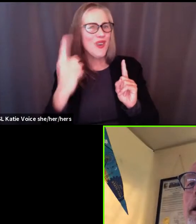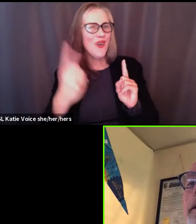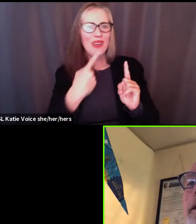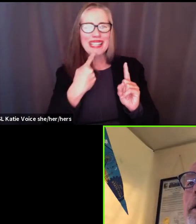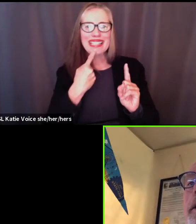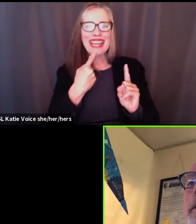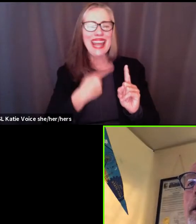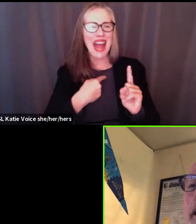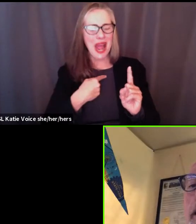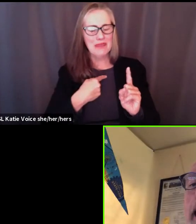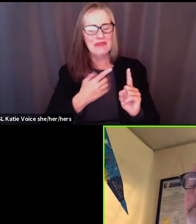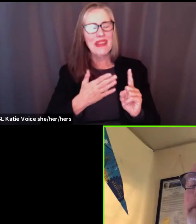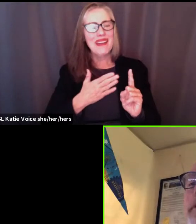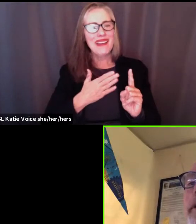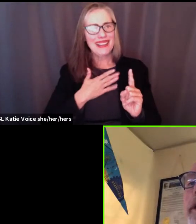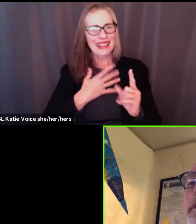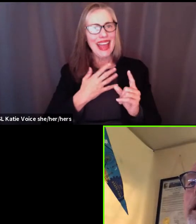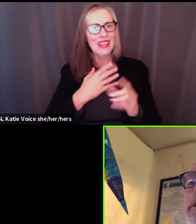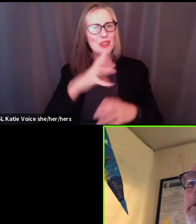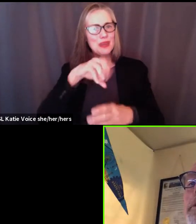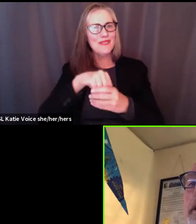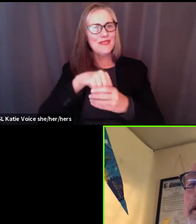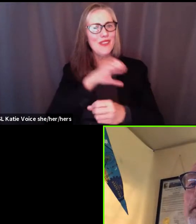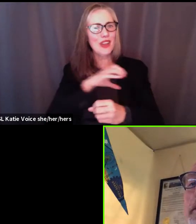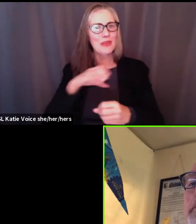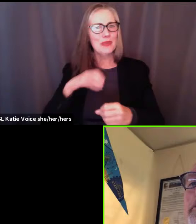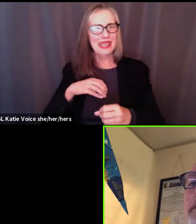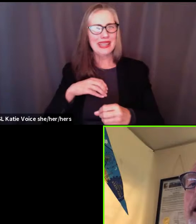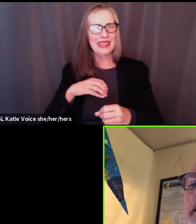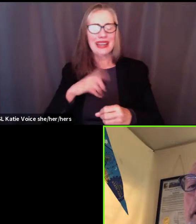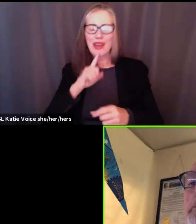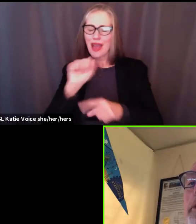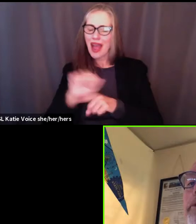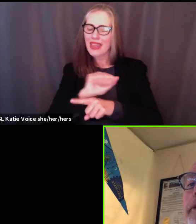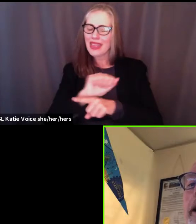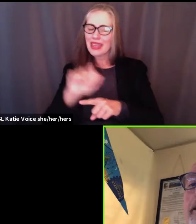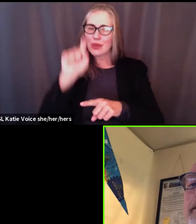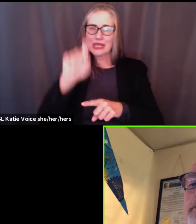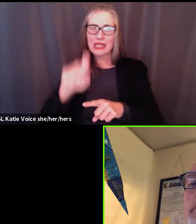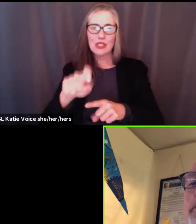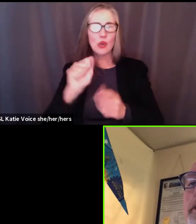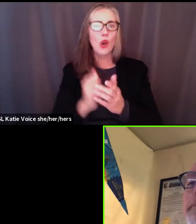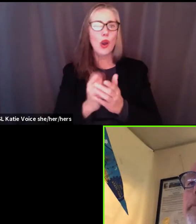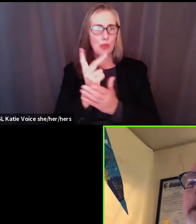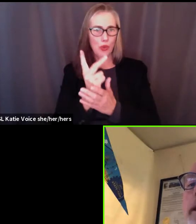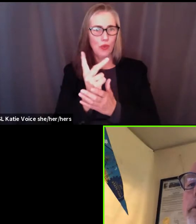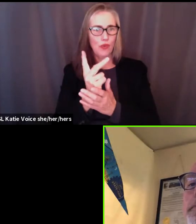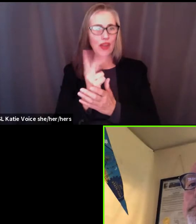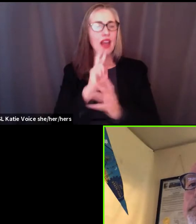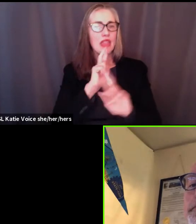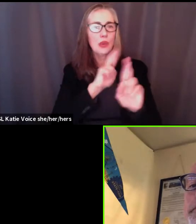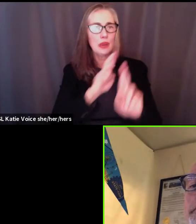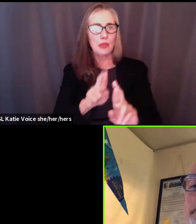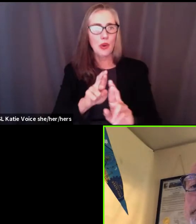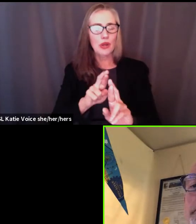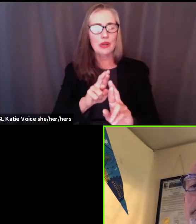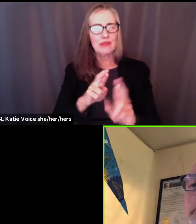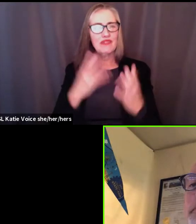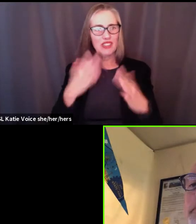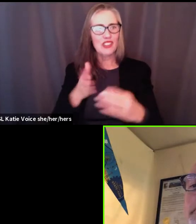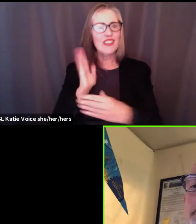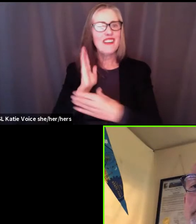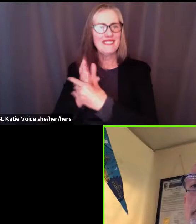and I absolutely think we need to approve filing this report. Thank you.